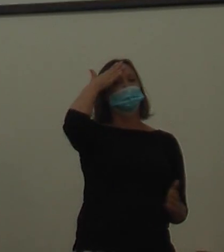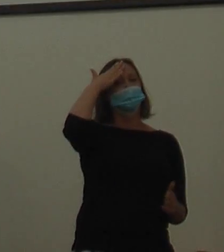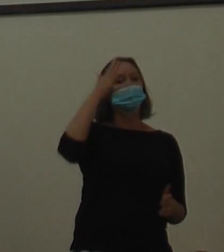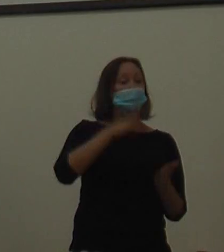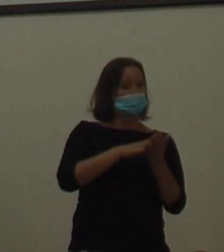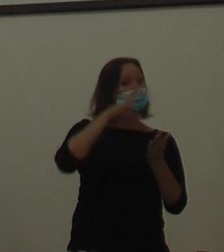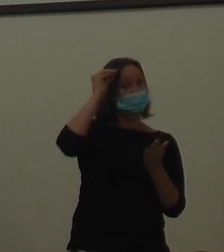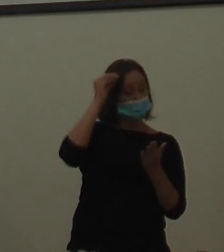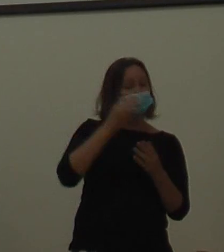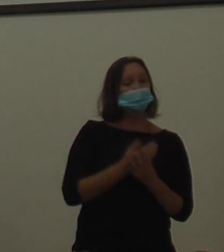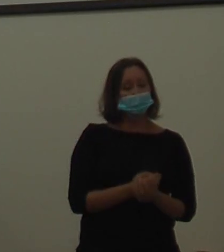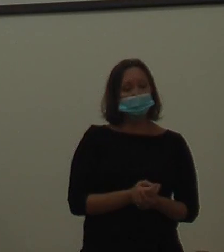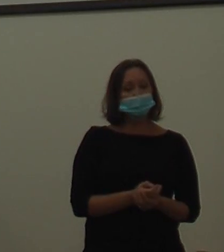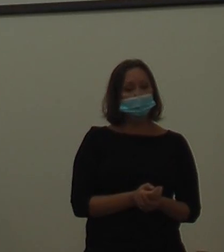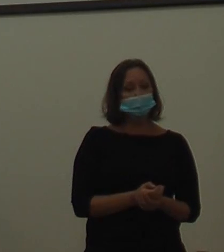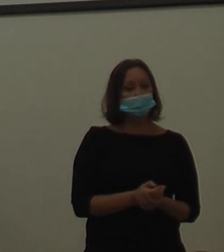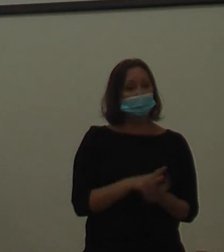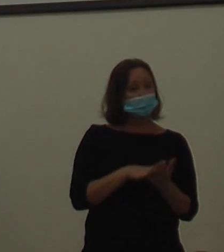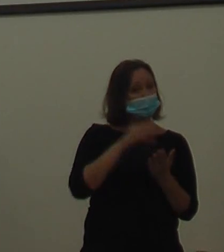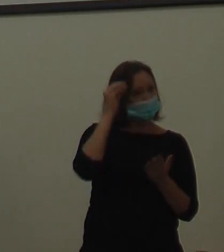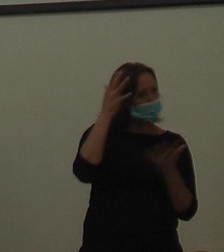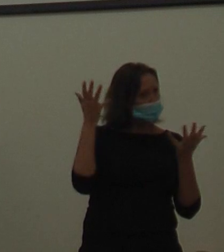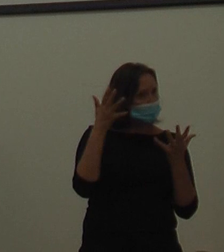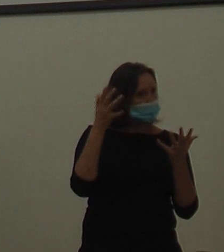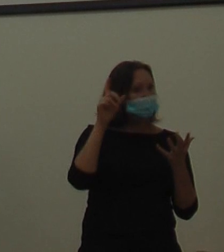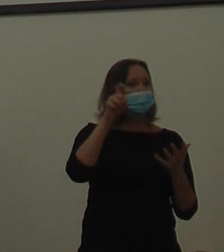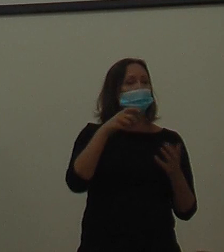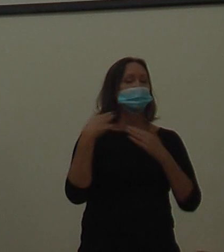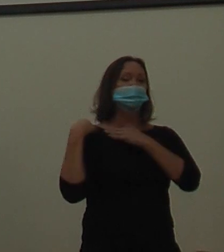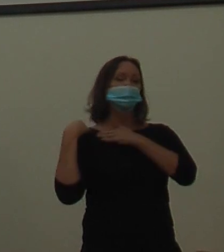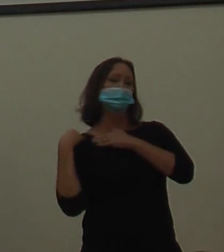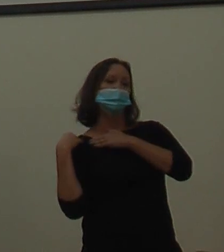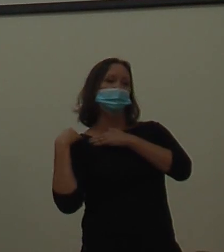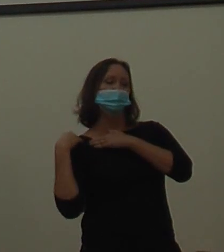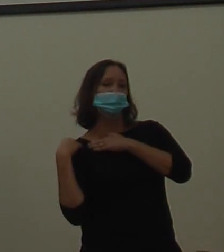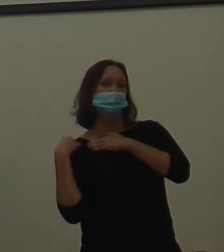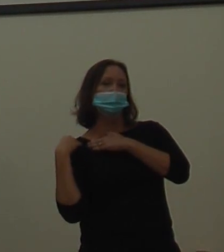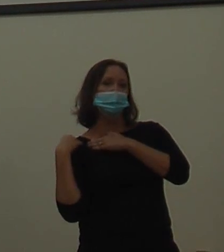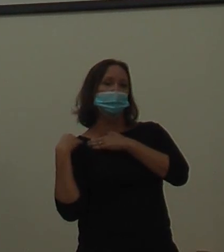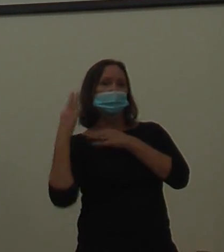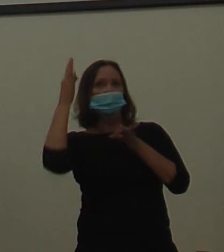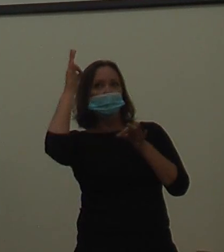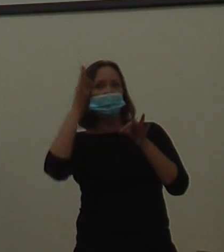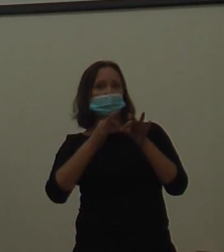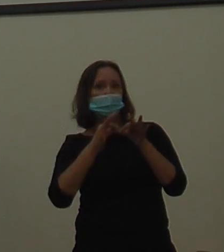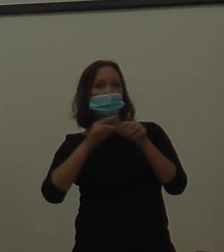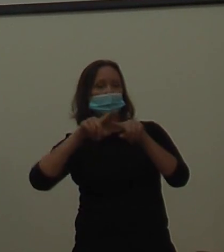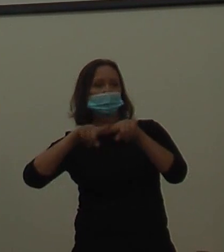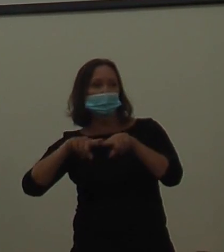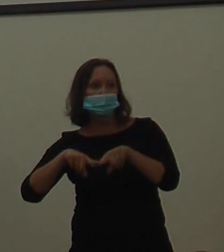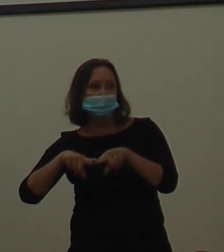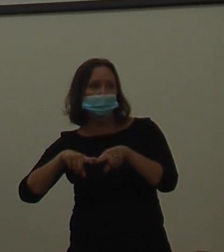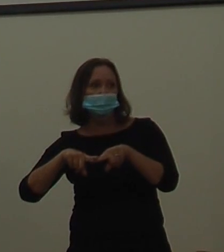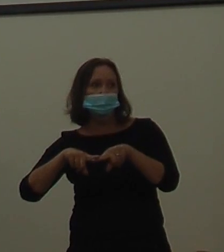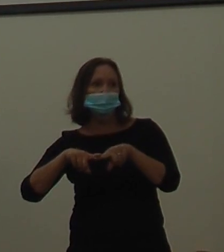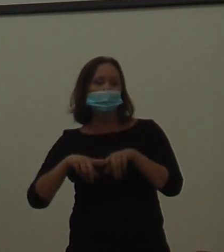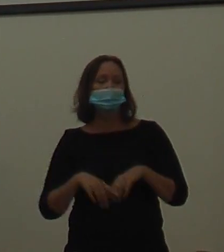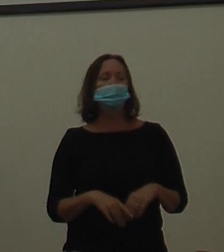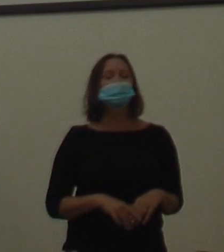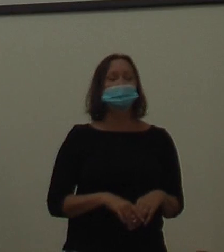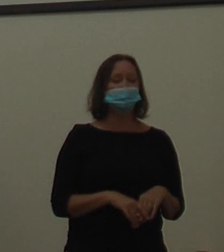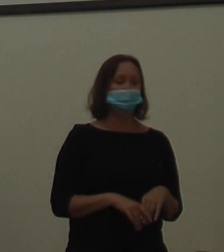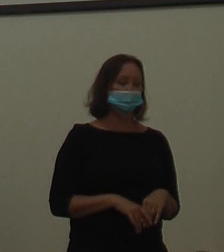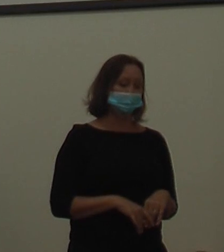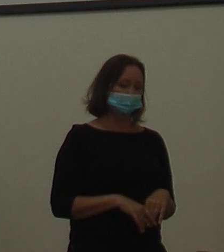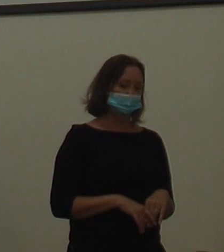He learned he had to rely on faith. We too have to learn that same lesson. In